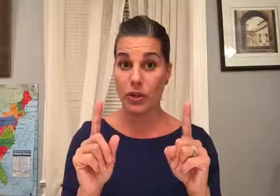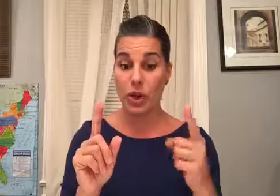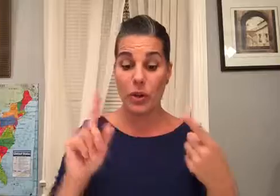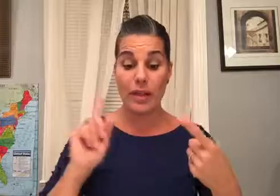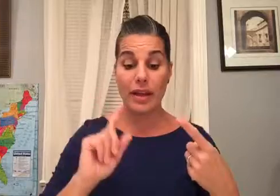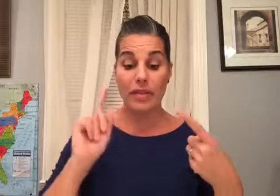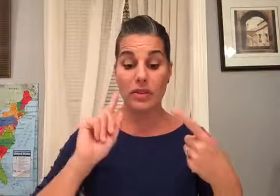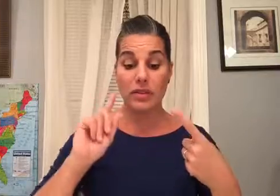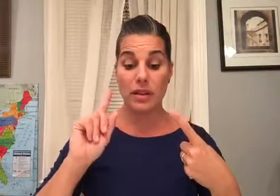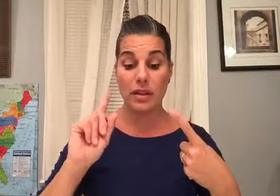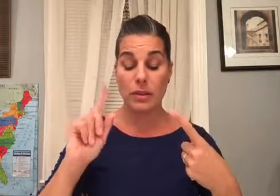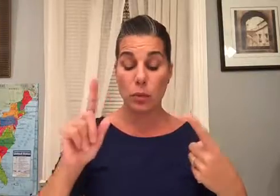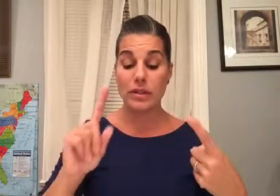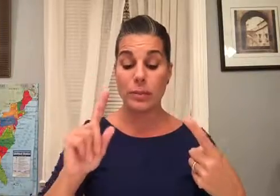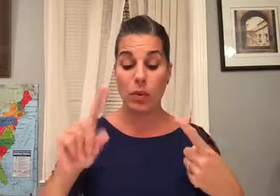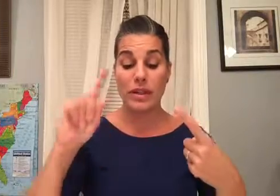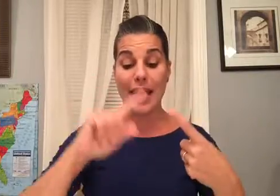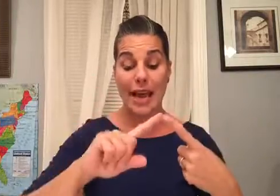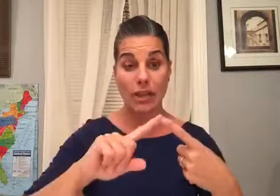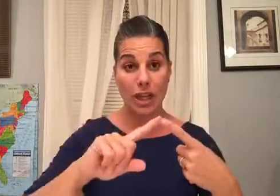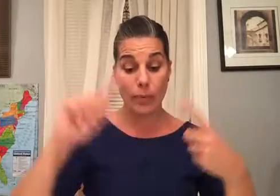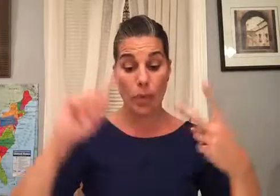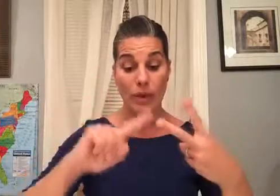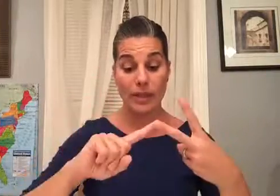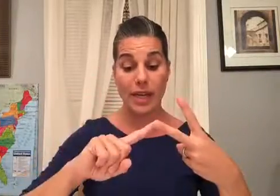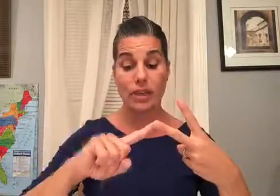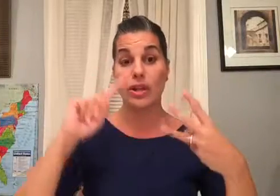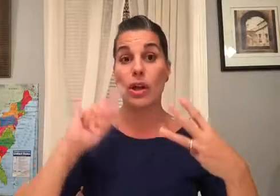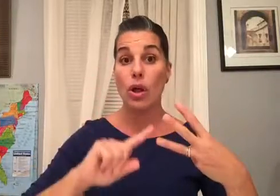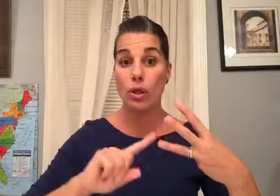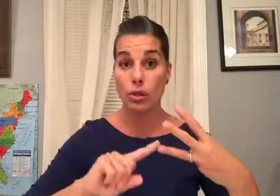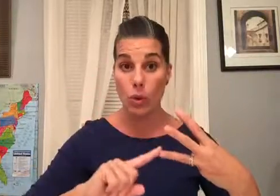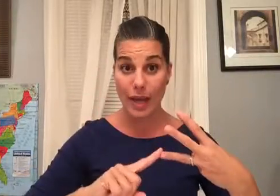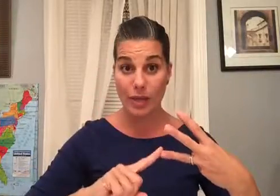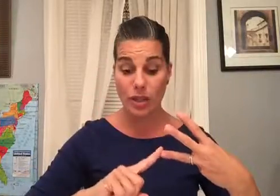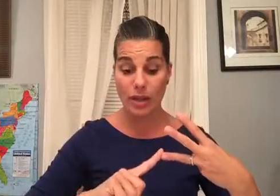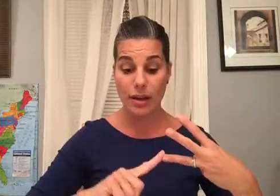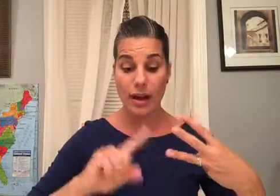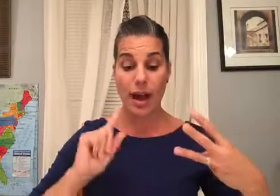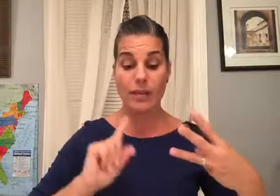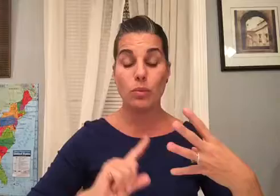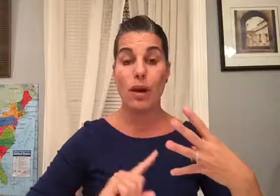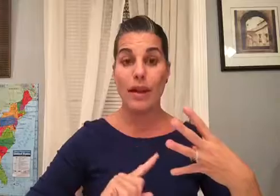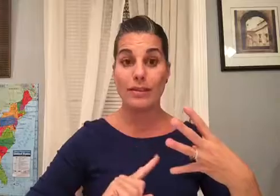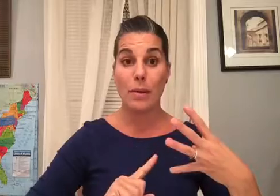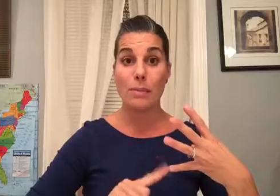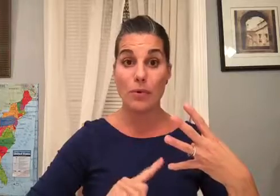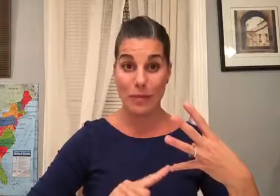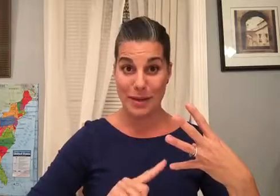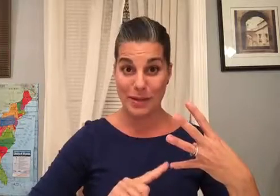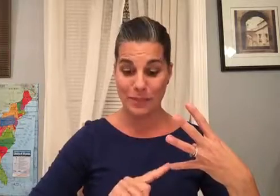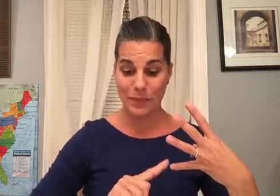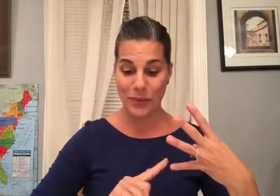know, that what's important is hand shape, orientation, location, as well as movement,